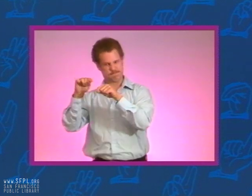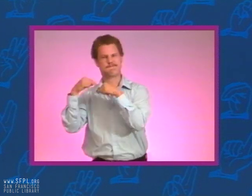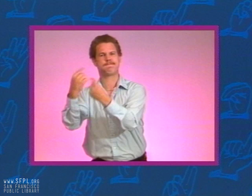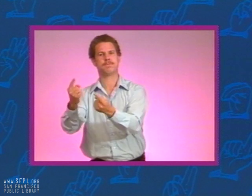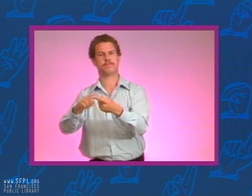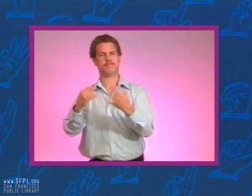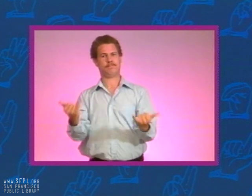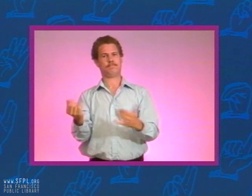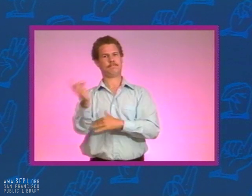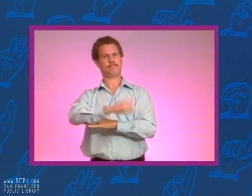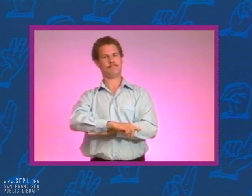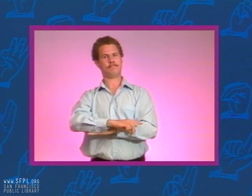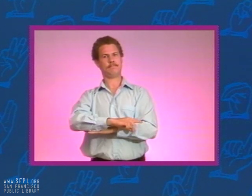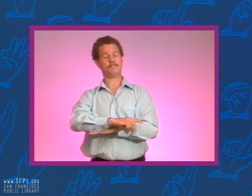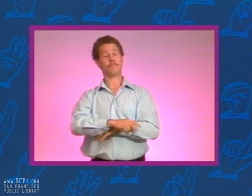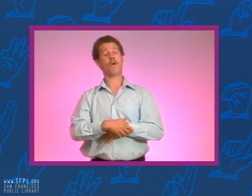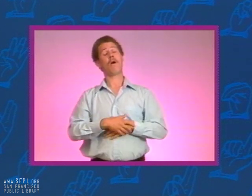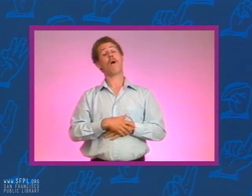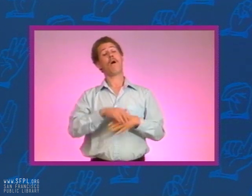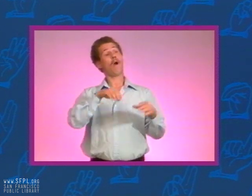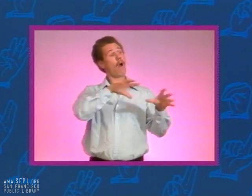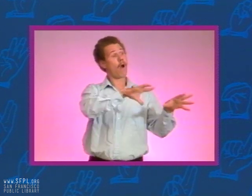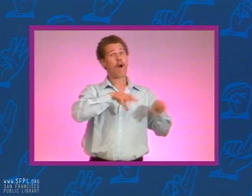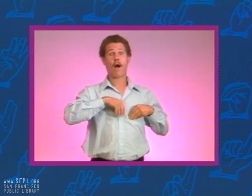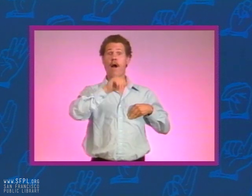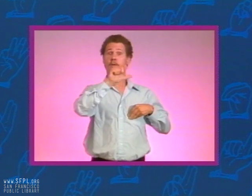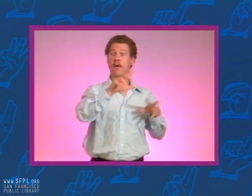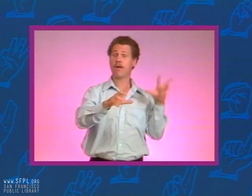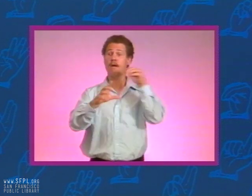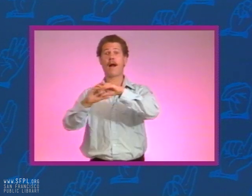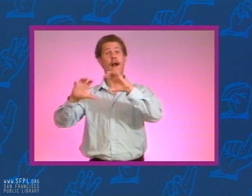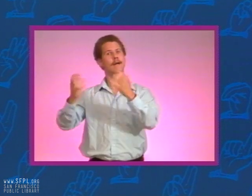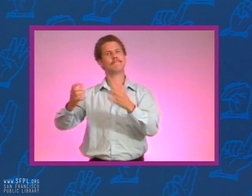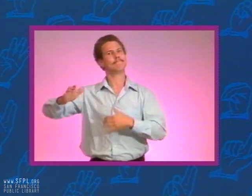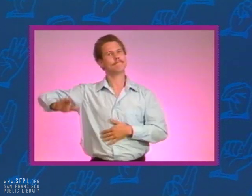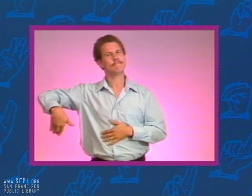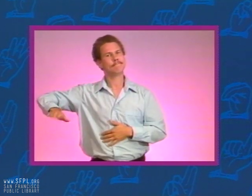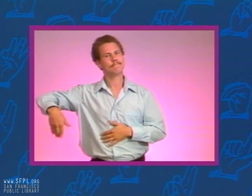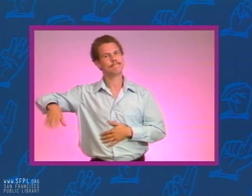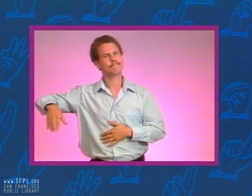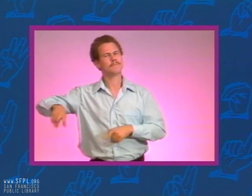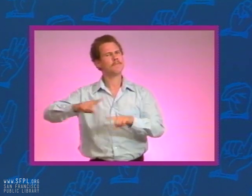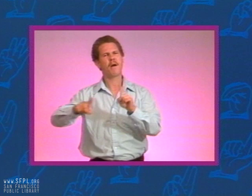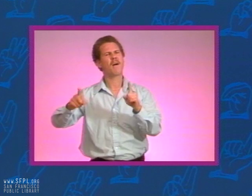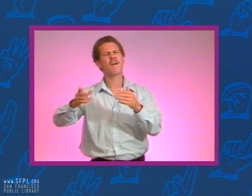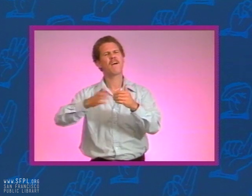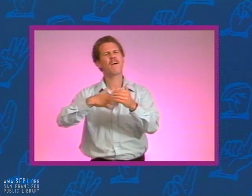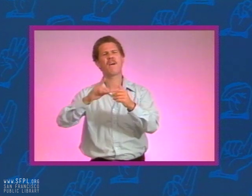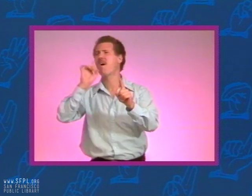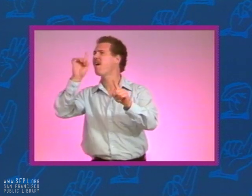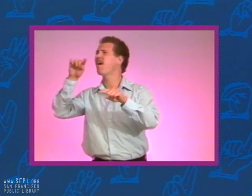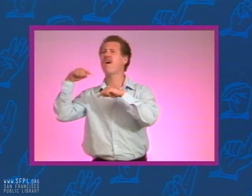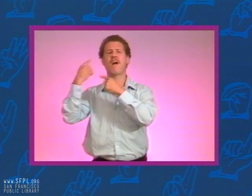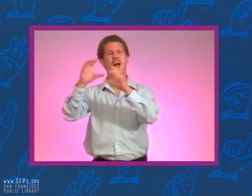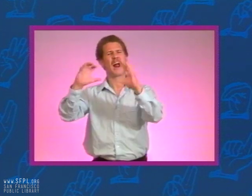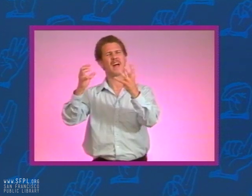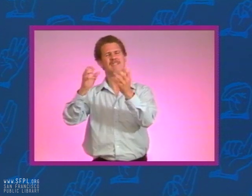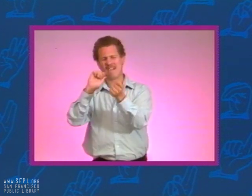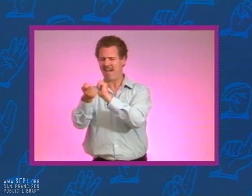educators continued to develop new English-based sign systems. This is still the case. ASL has not been fully